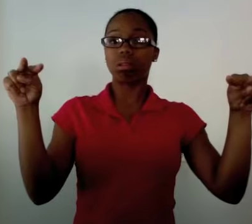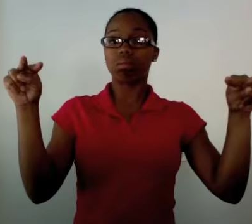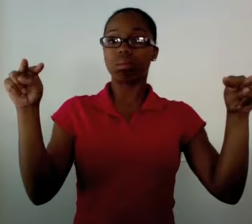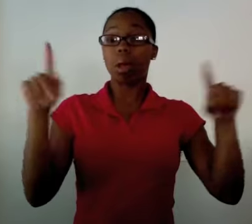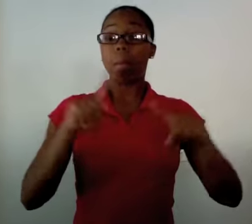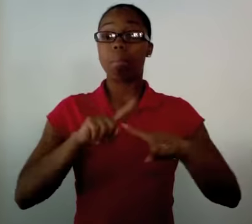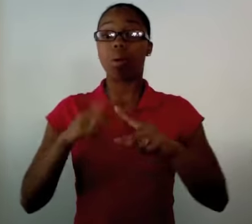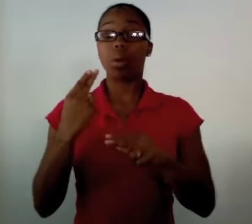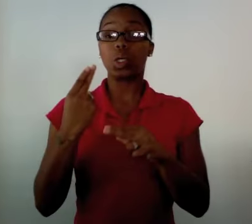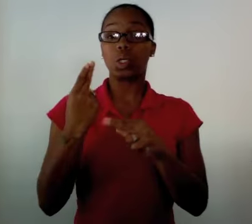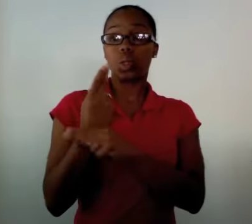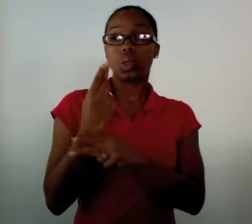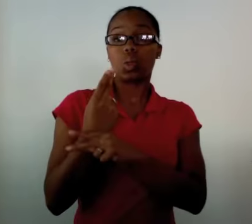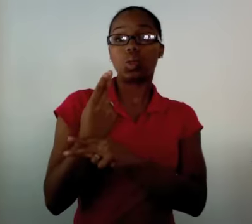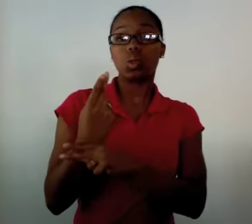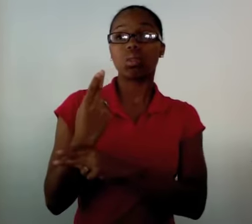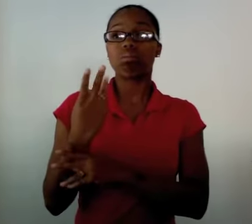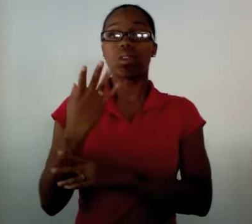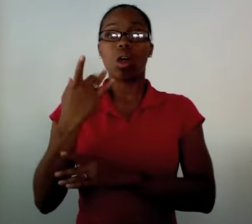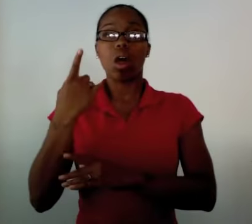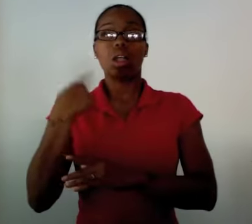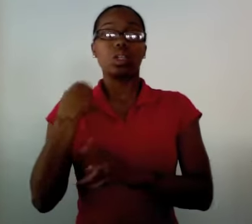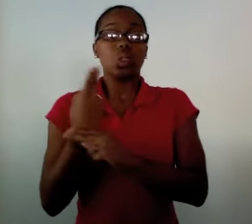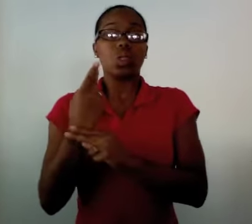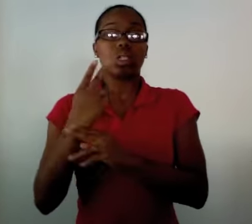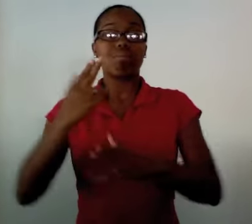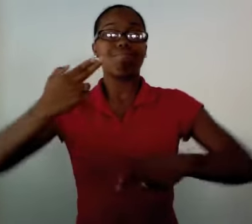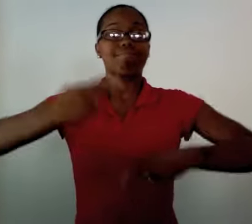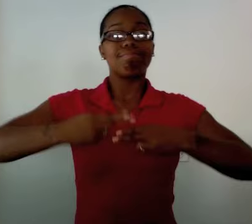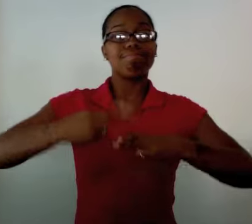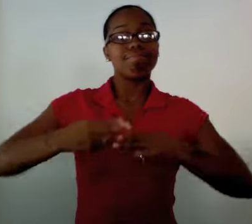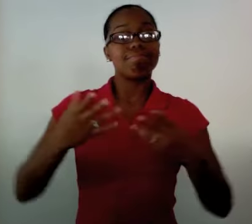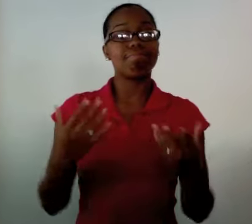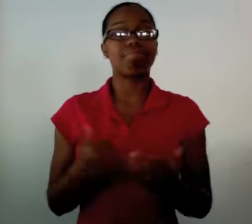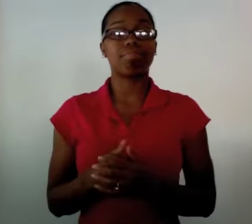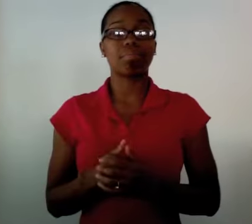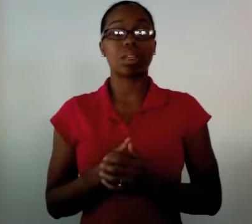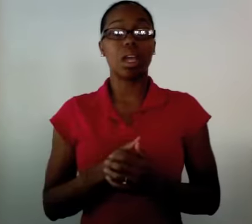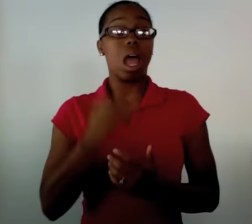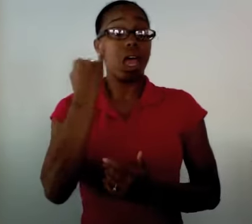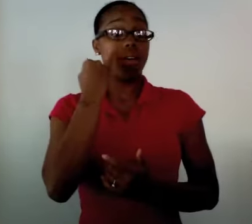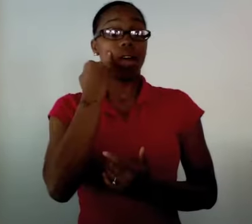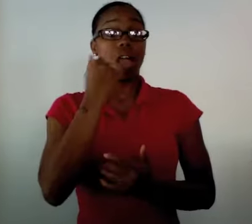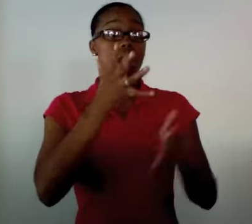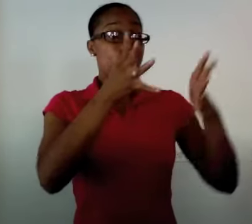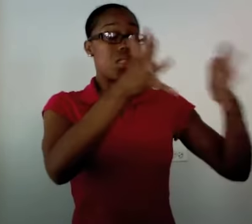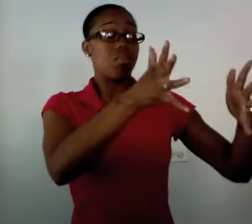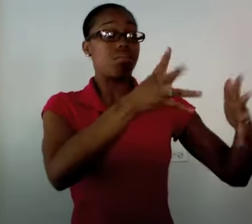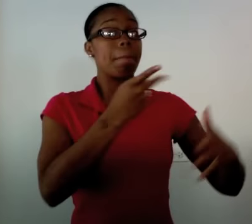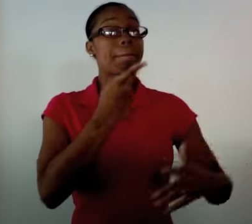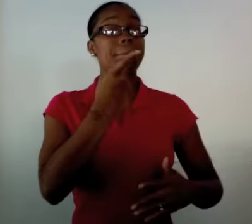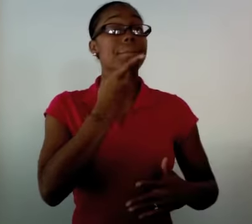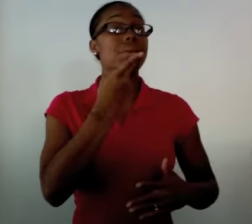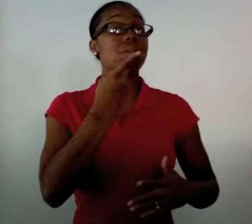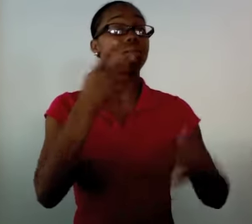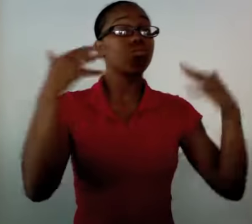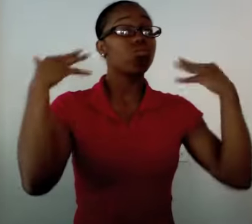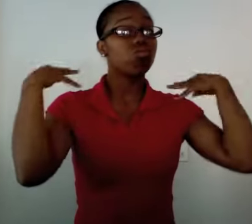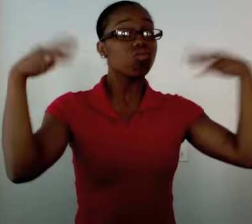name. Differencing is another technique we use. If I left this pink noise on for more than a couple of minutes, you would literally cease to hear